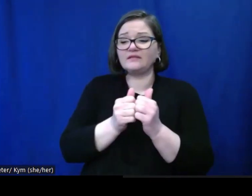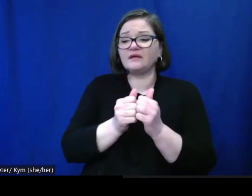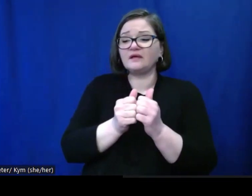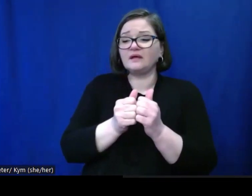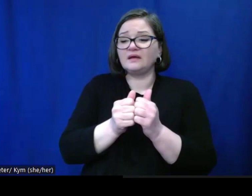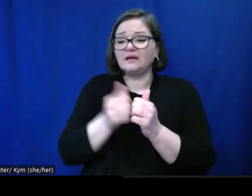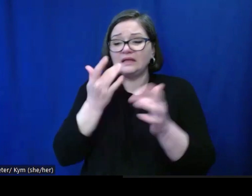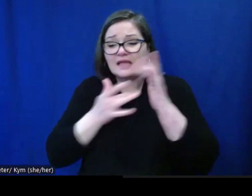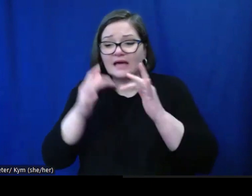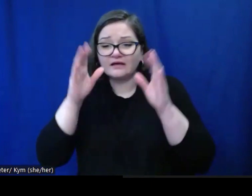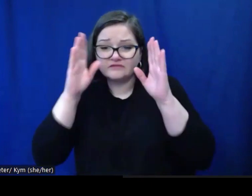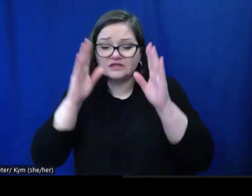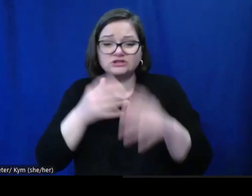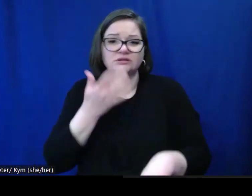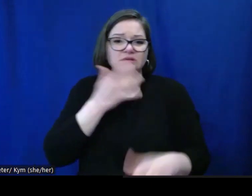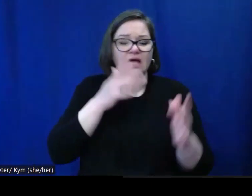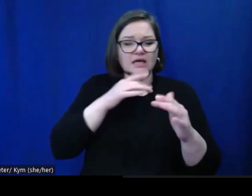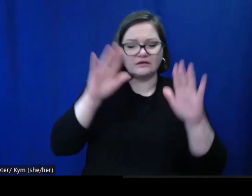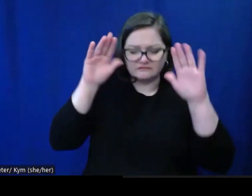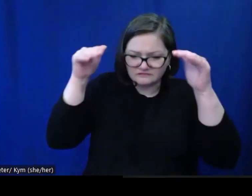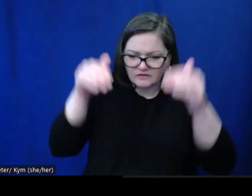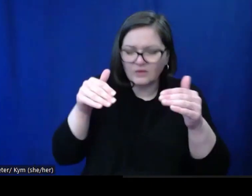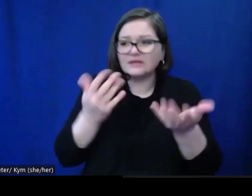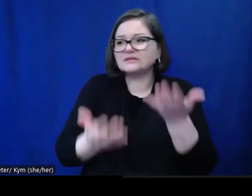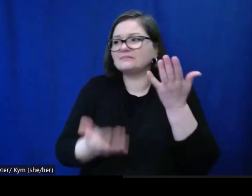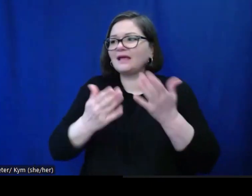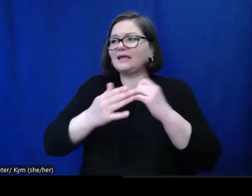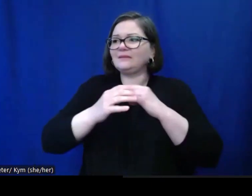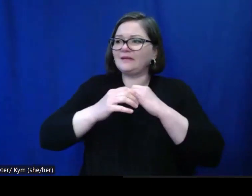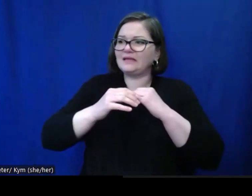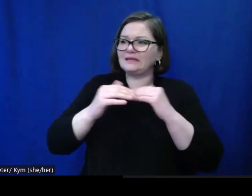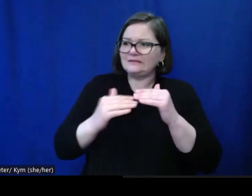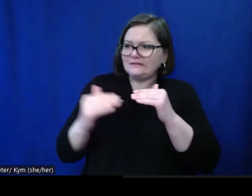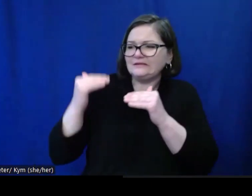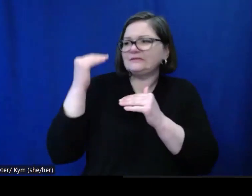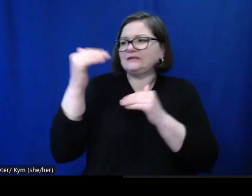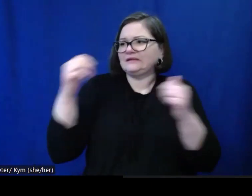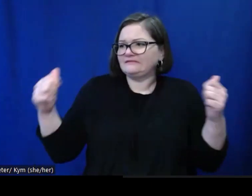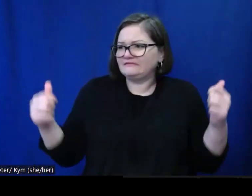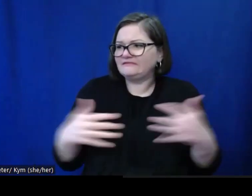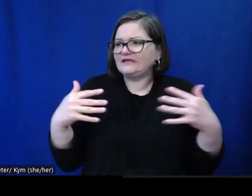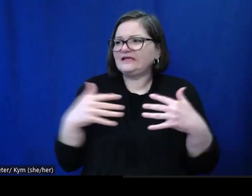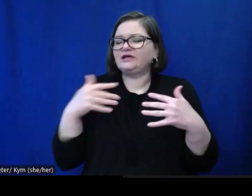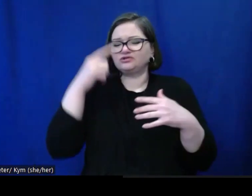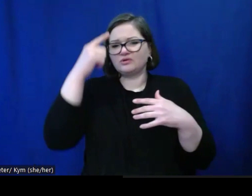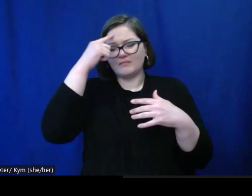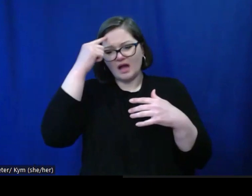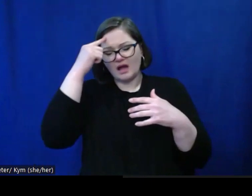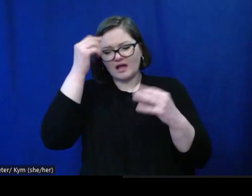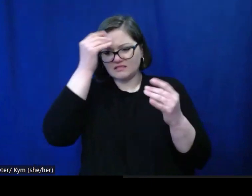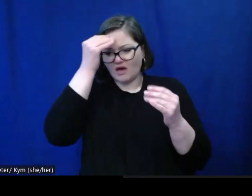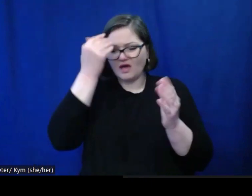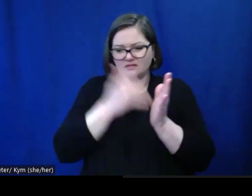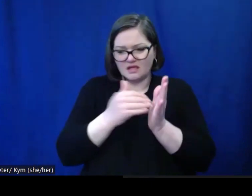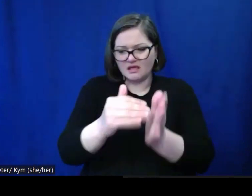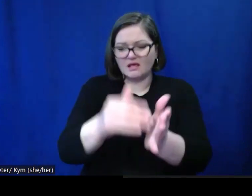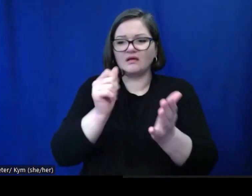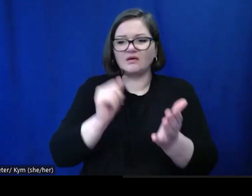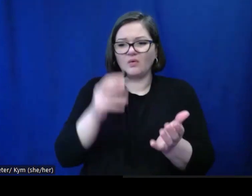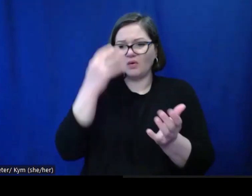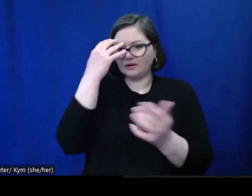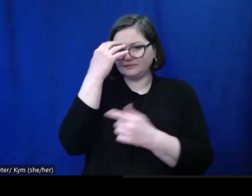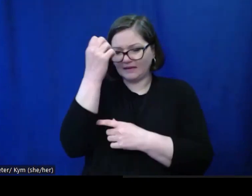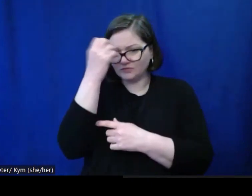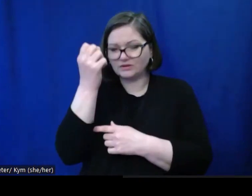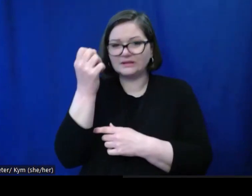lack of concentration, maybe excessive worries, fears, repetitive thoughts, poor memory. And